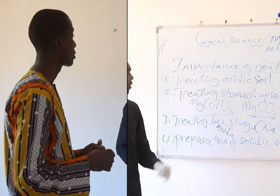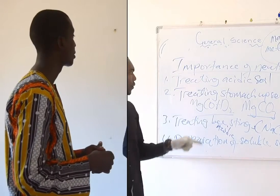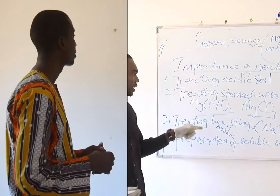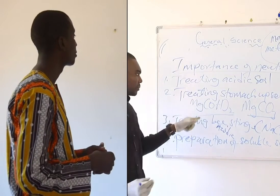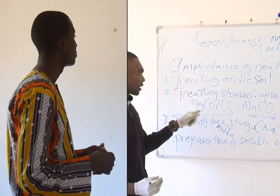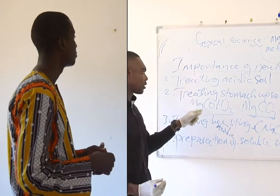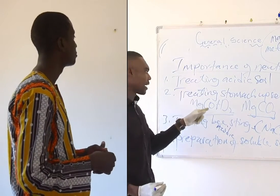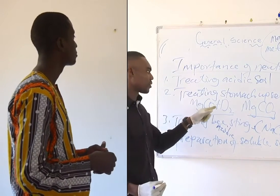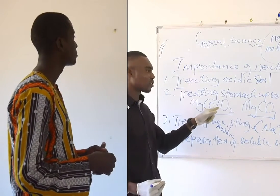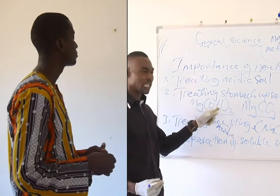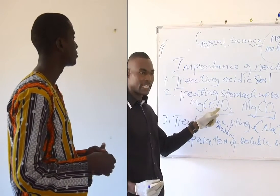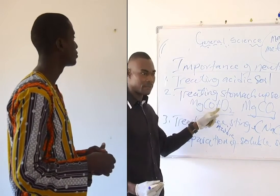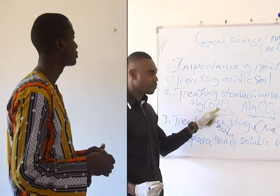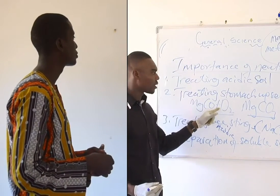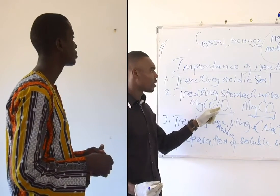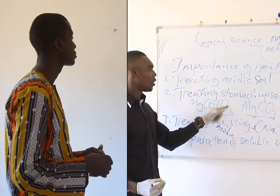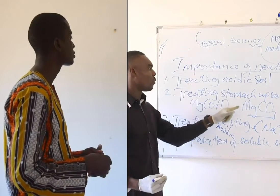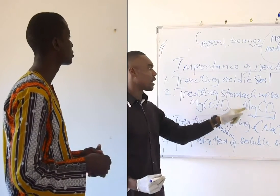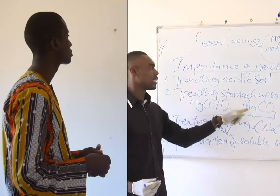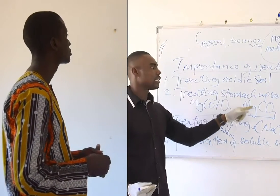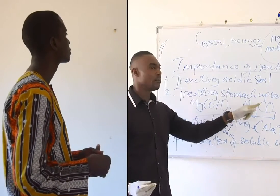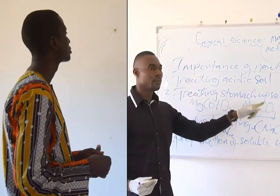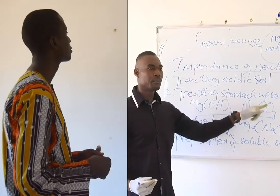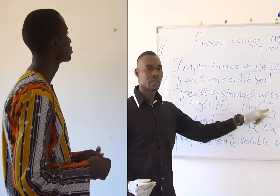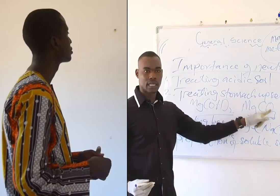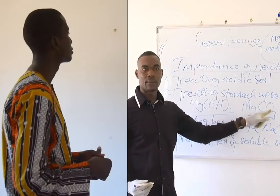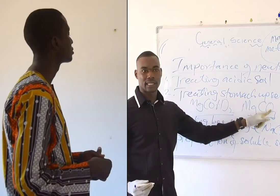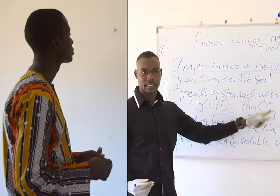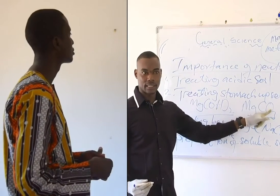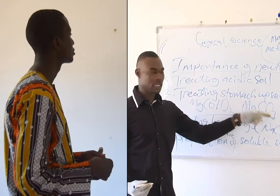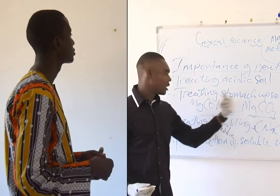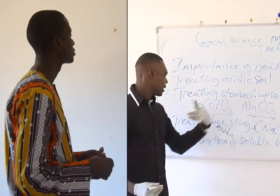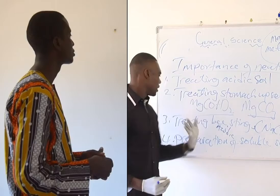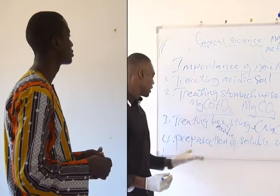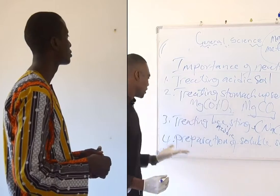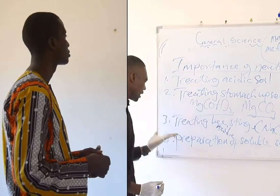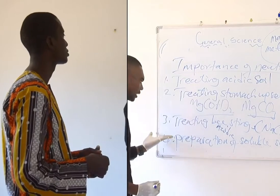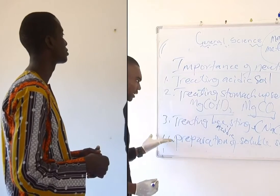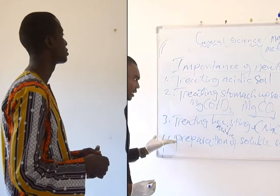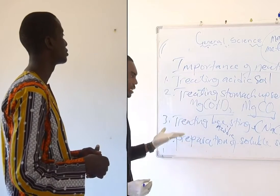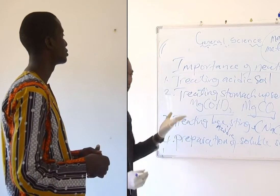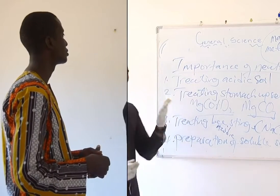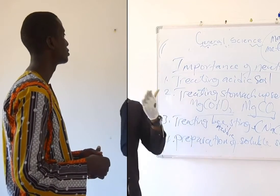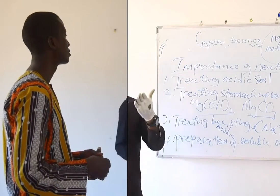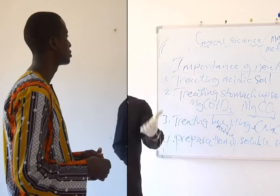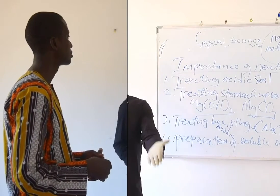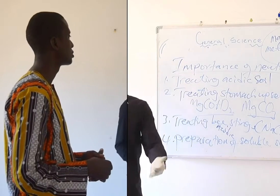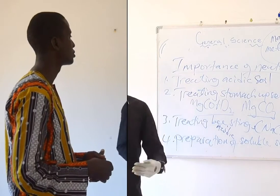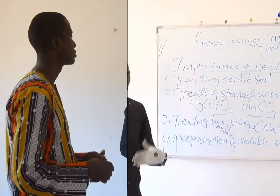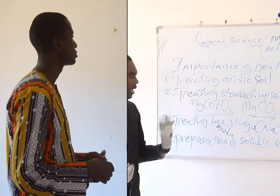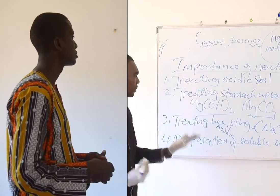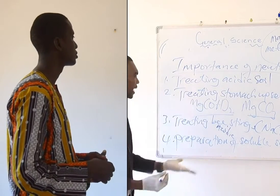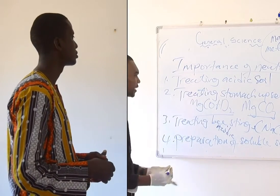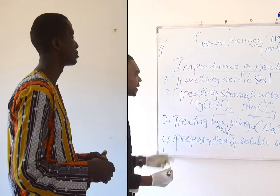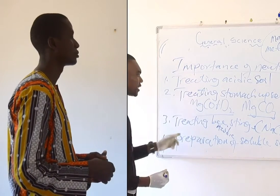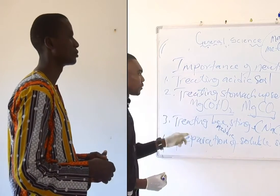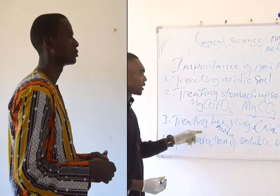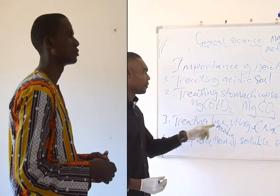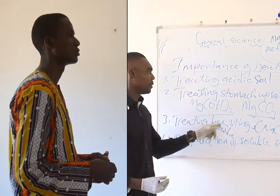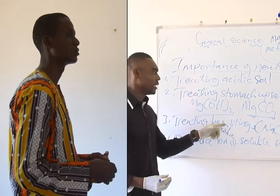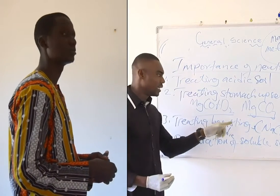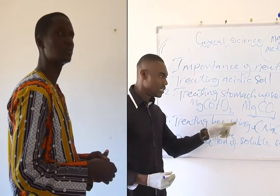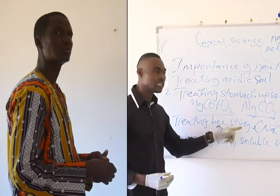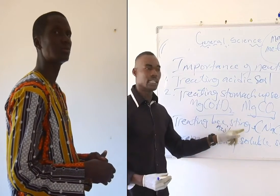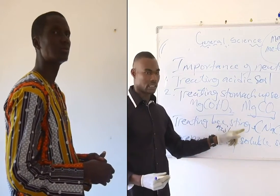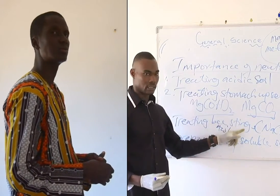tablets, which is magnesium hydroxide or magnesium carbonate. Then 3, neutralization can also be applied in treating